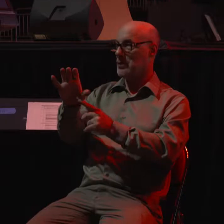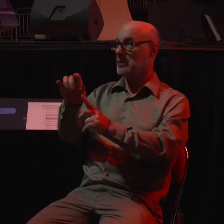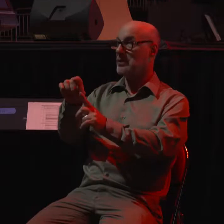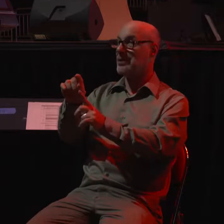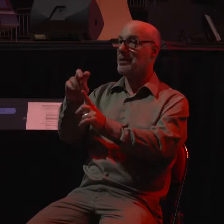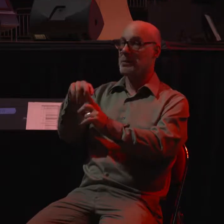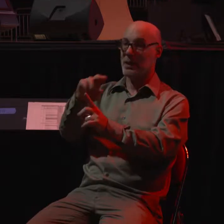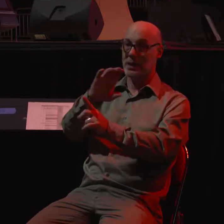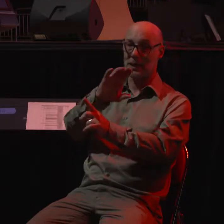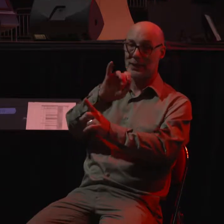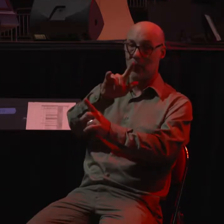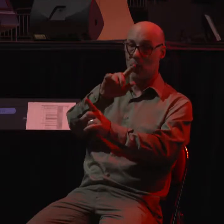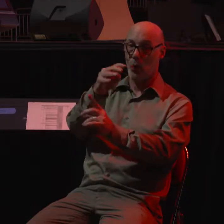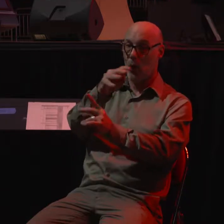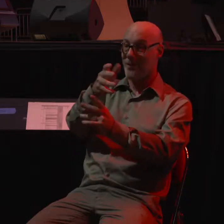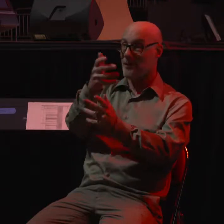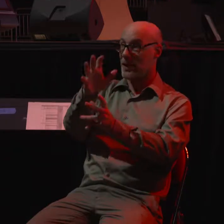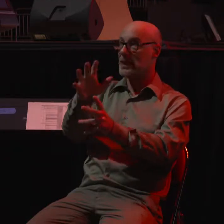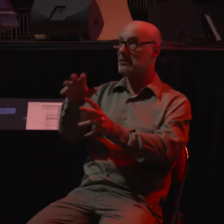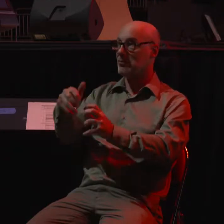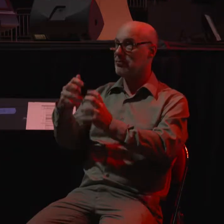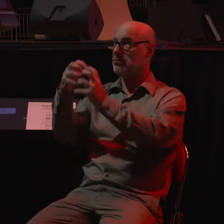after the Civil War, and